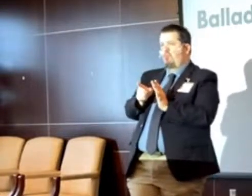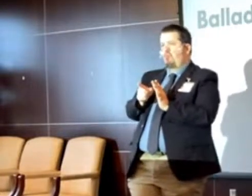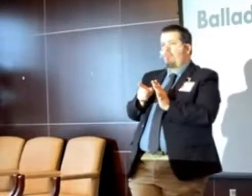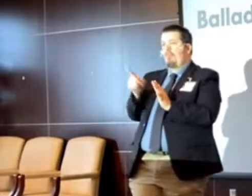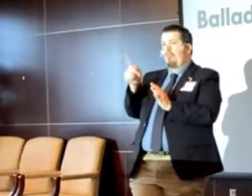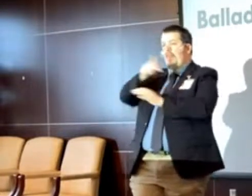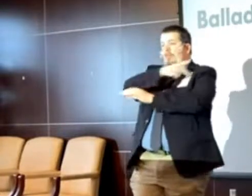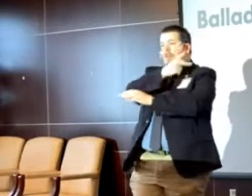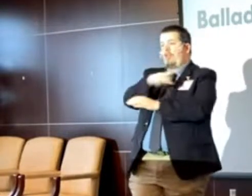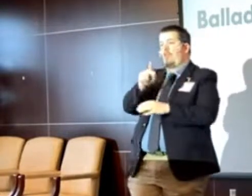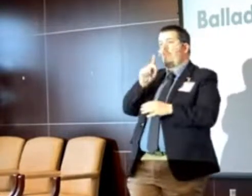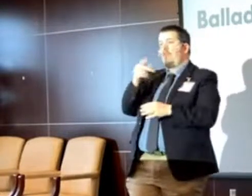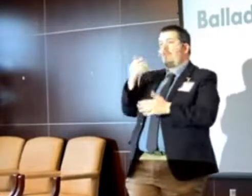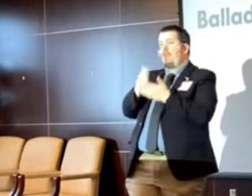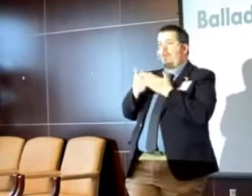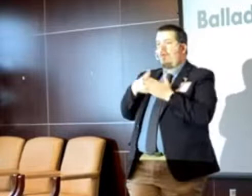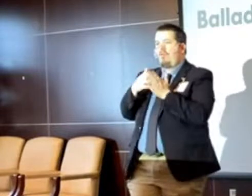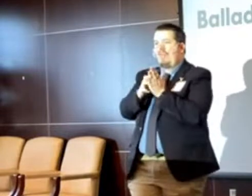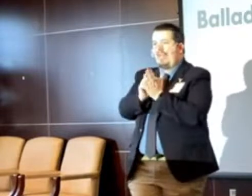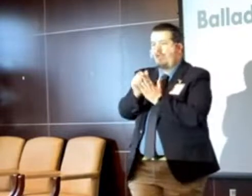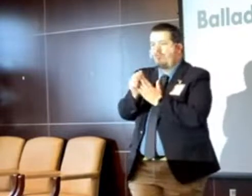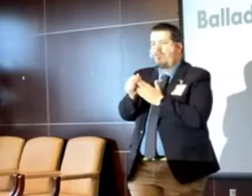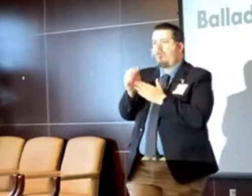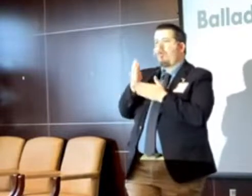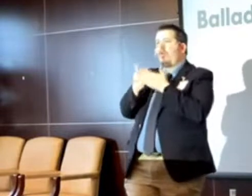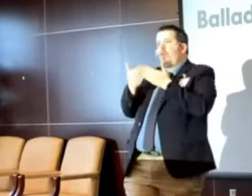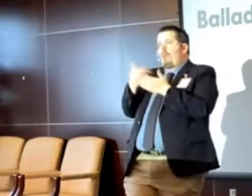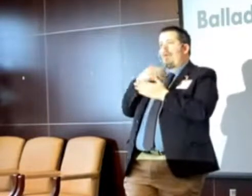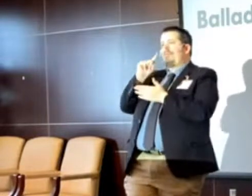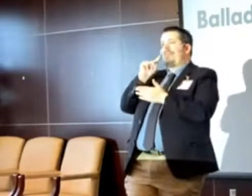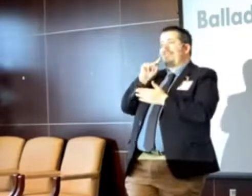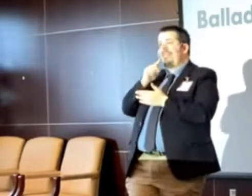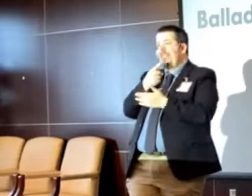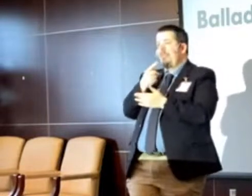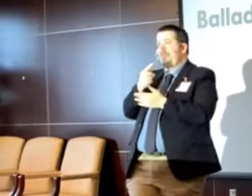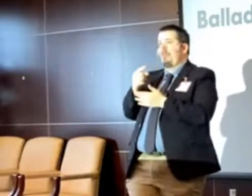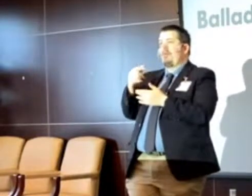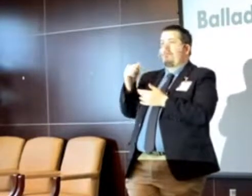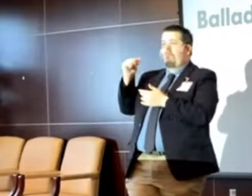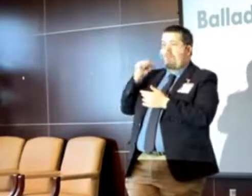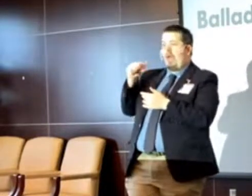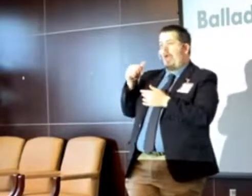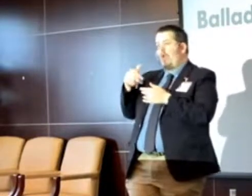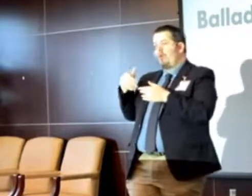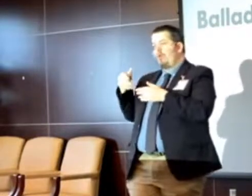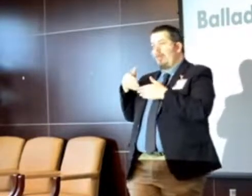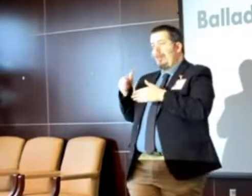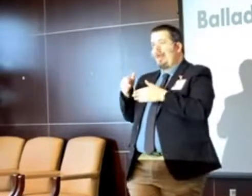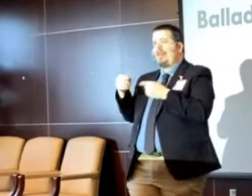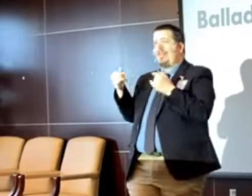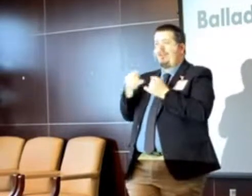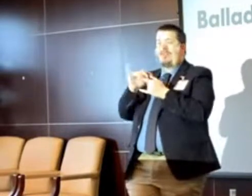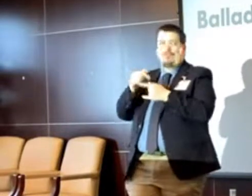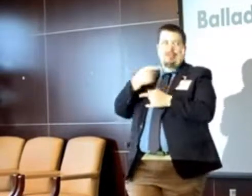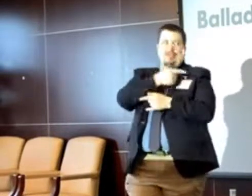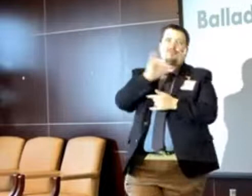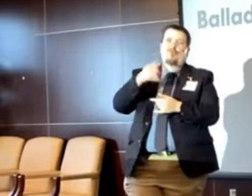These are patients, some of whom have cancer, some of whom have serious orthopedic injuries, including Eric.